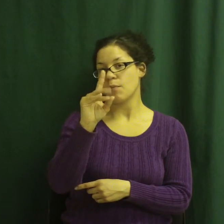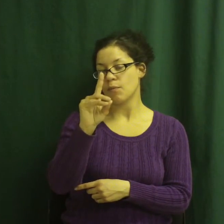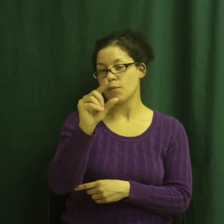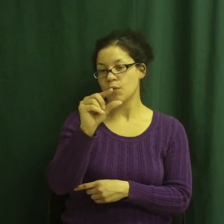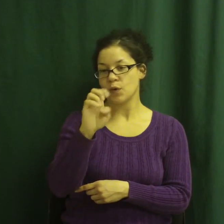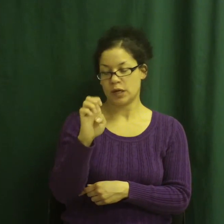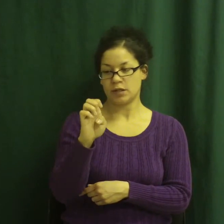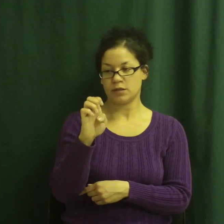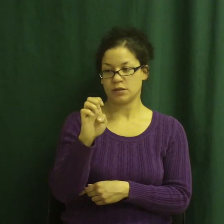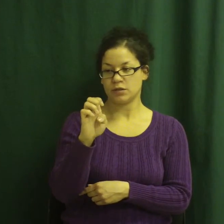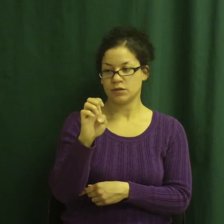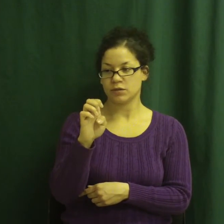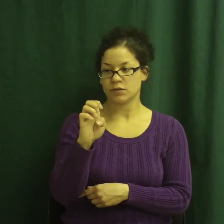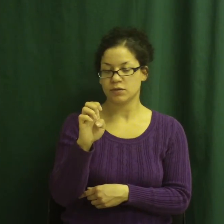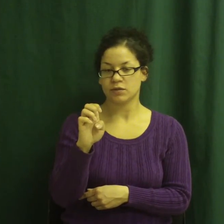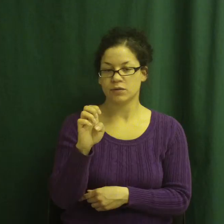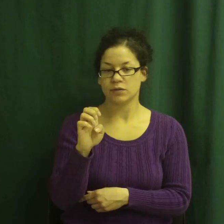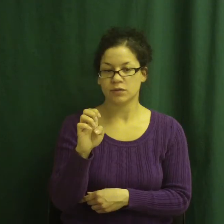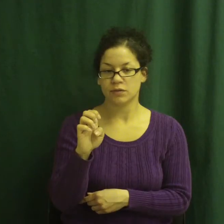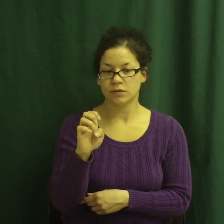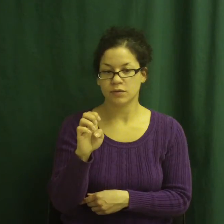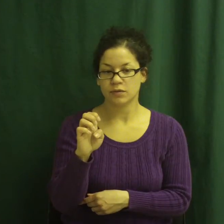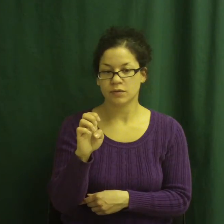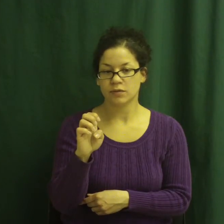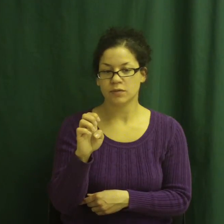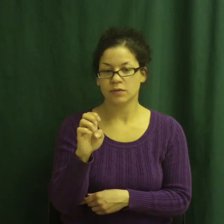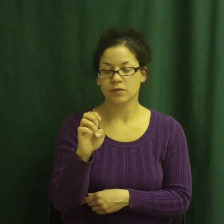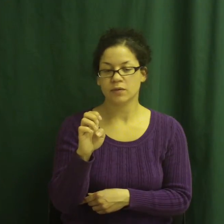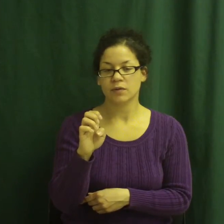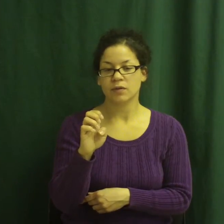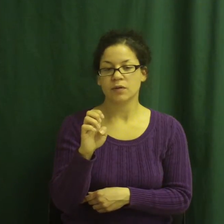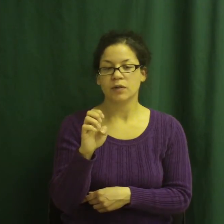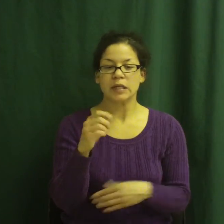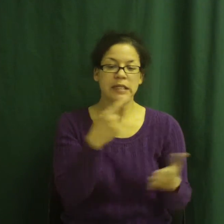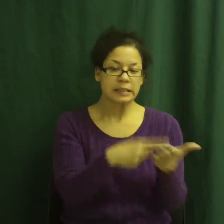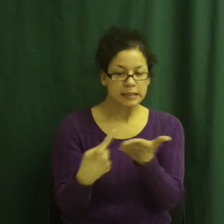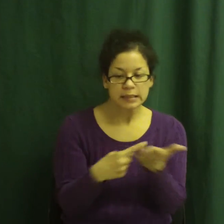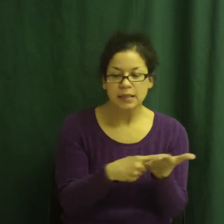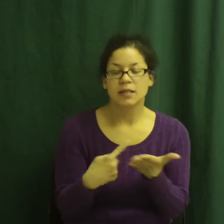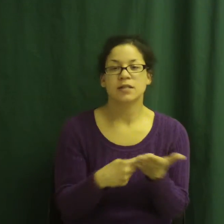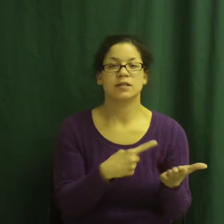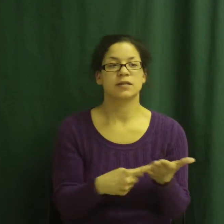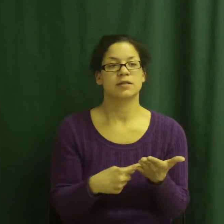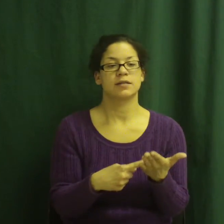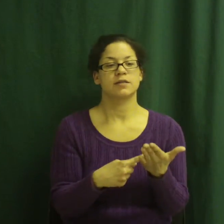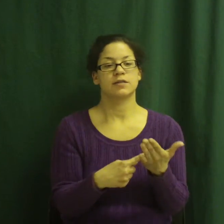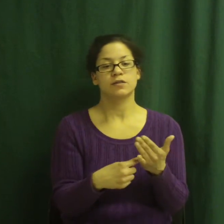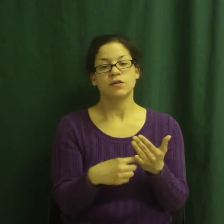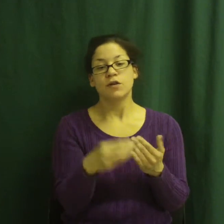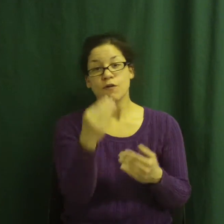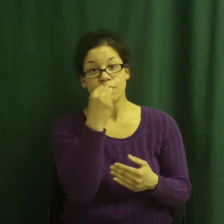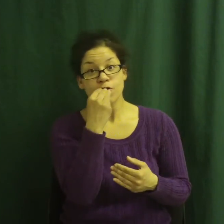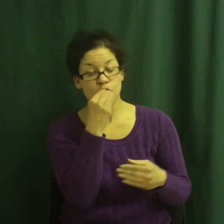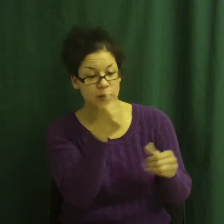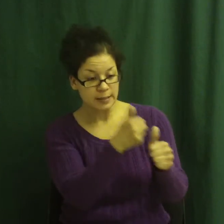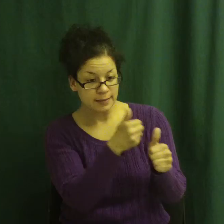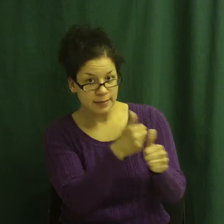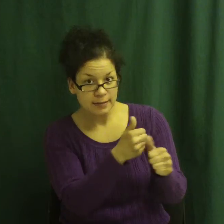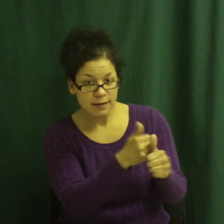cultivated, and domesticated, their nutritional makeup and uses, and their impact